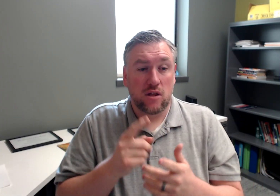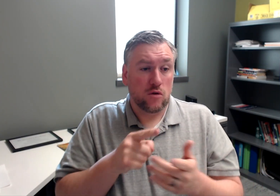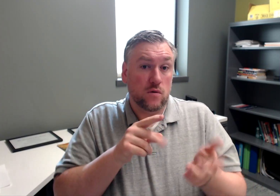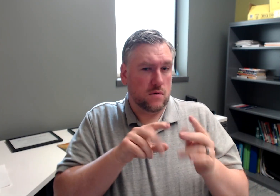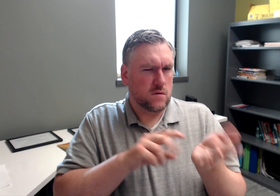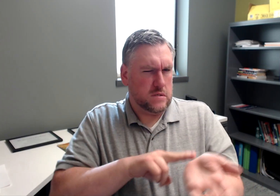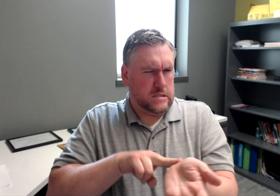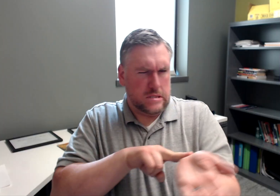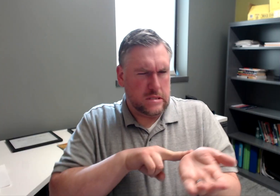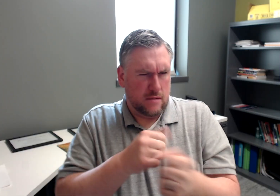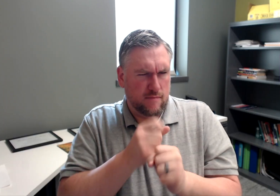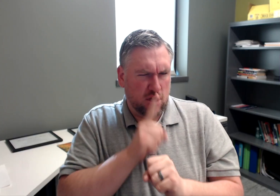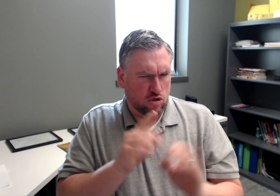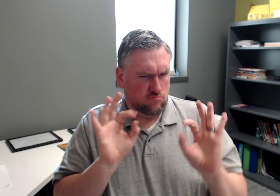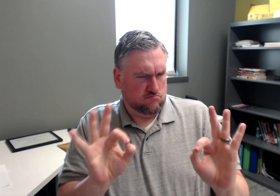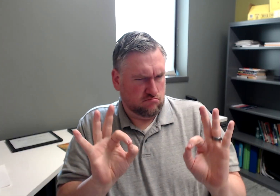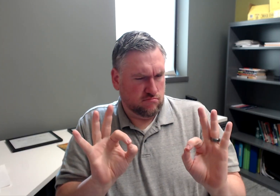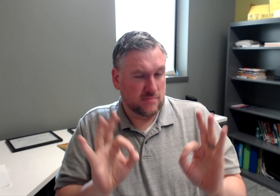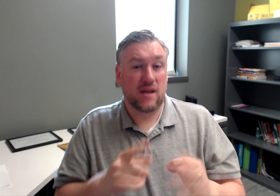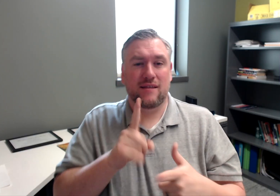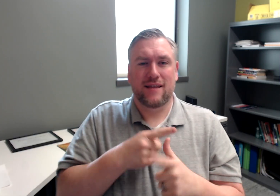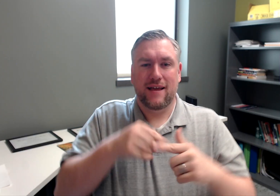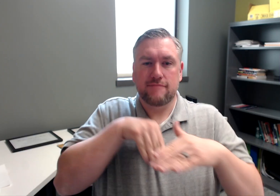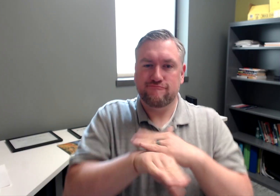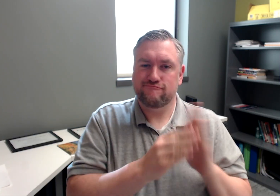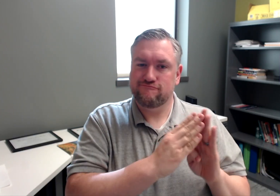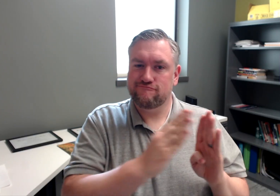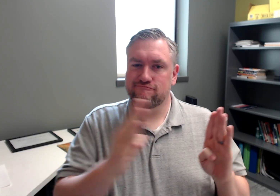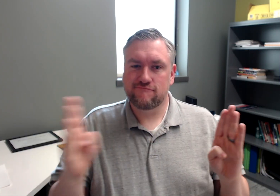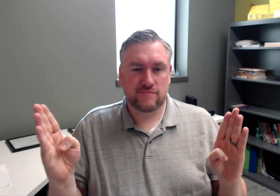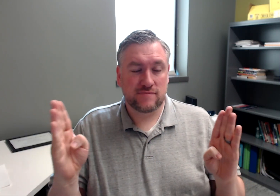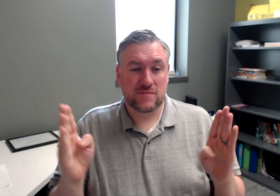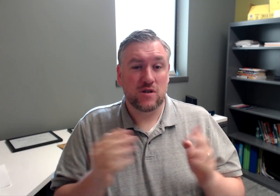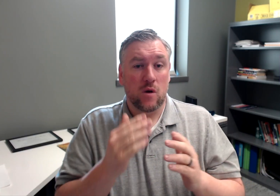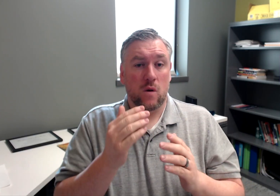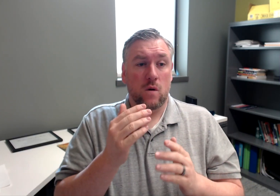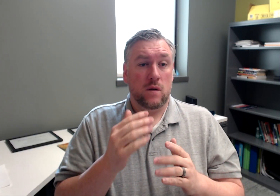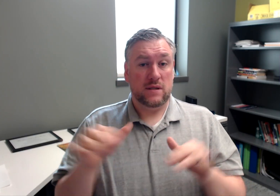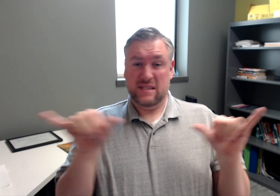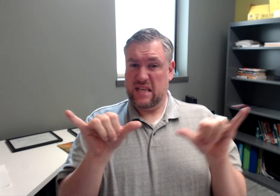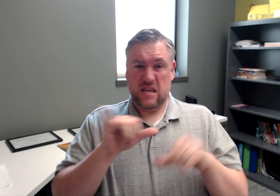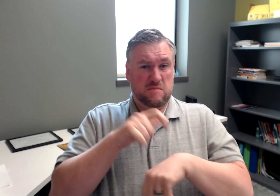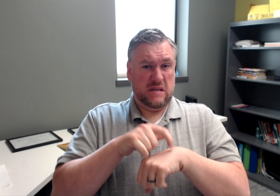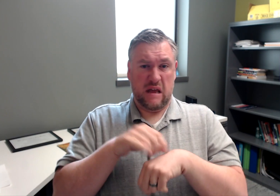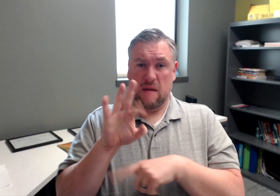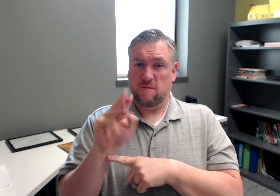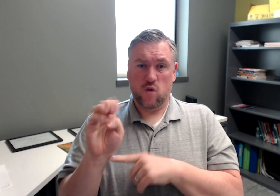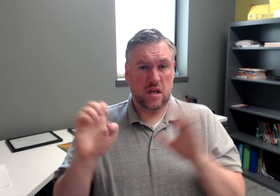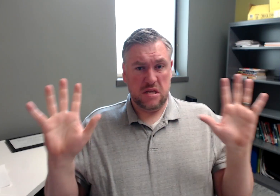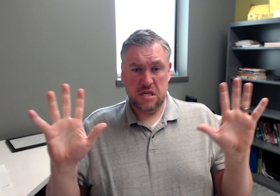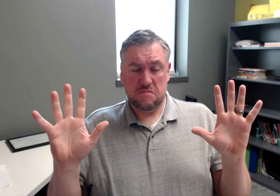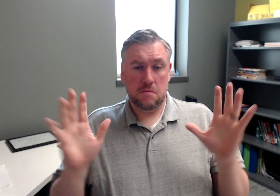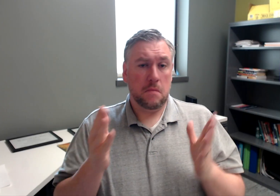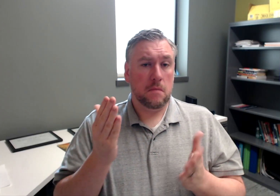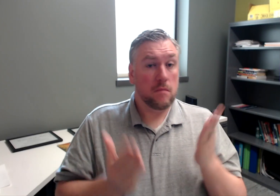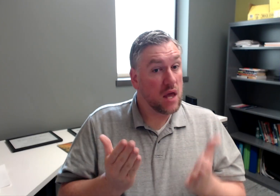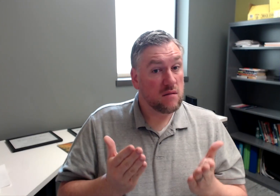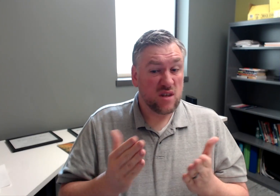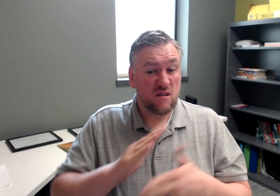And for the students who are on regular level, we monitor, of course, but then they get the standard